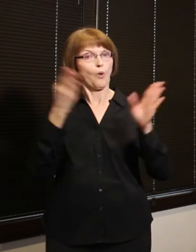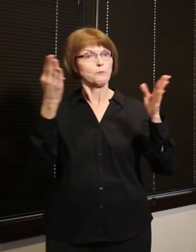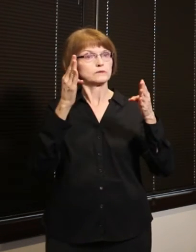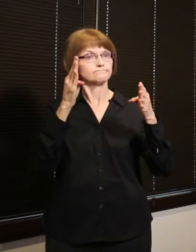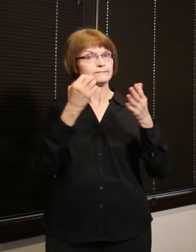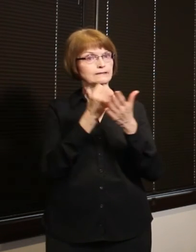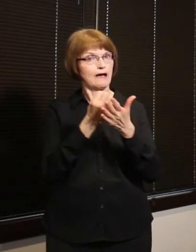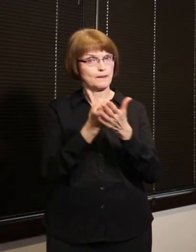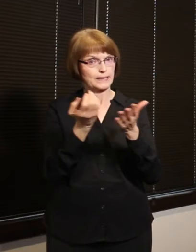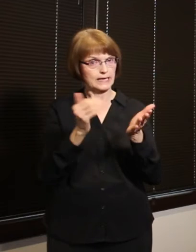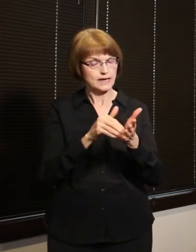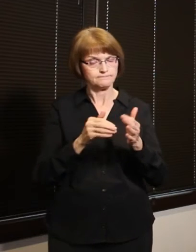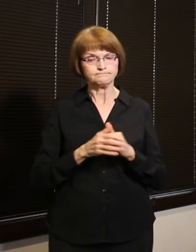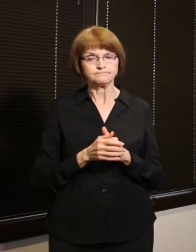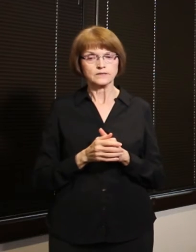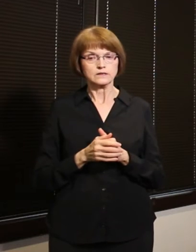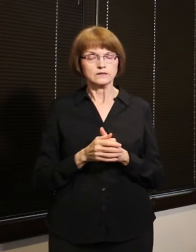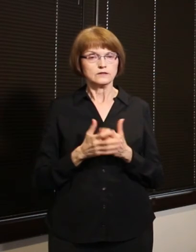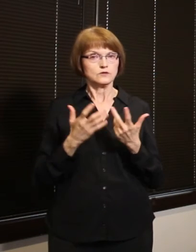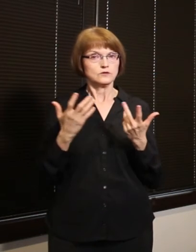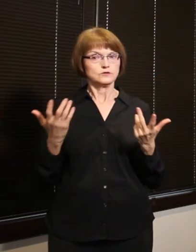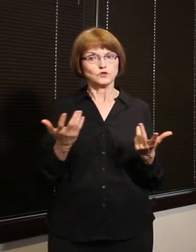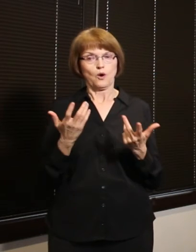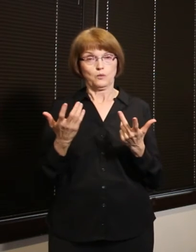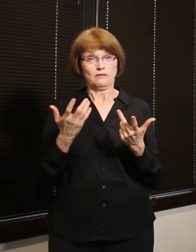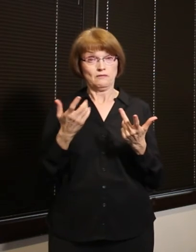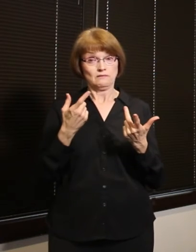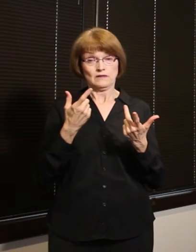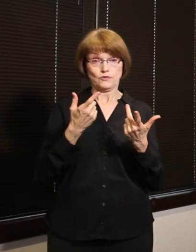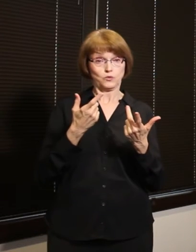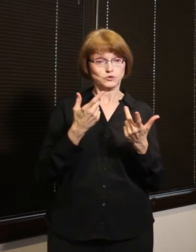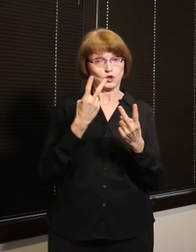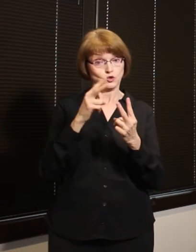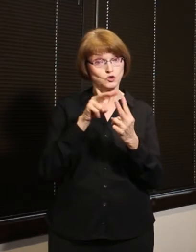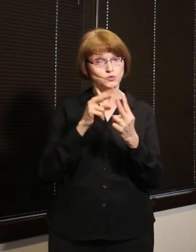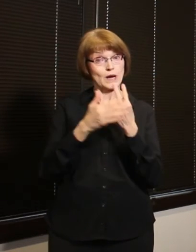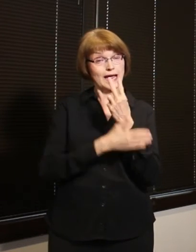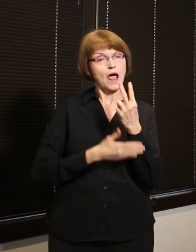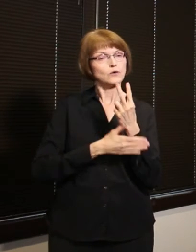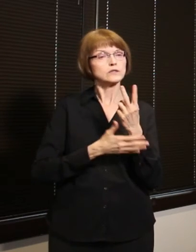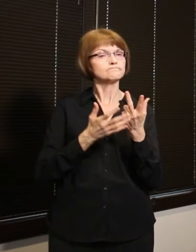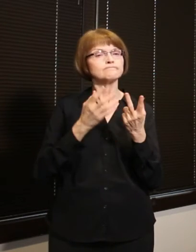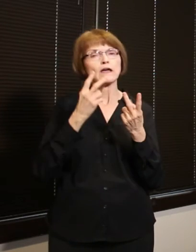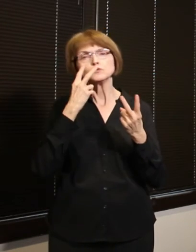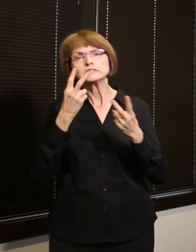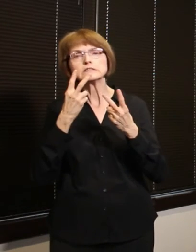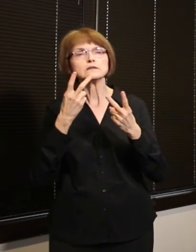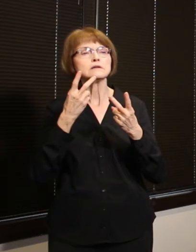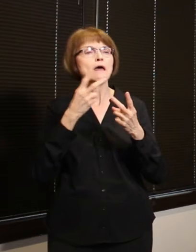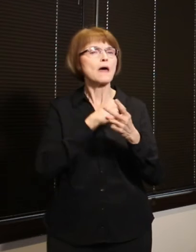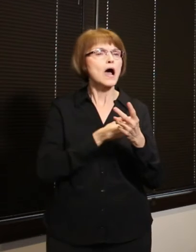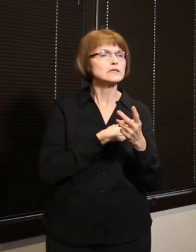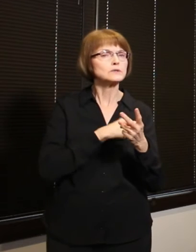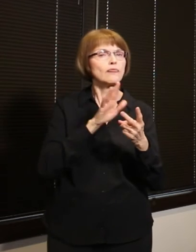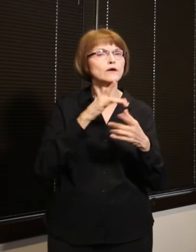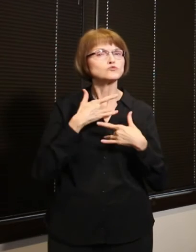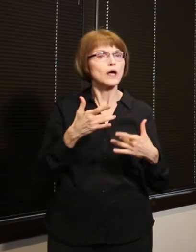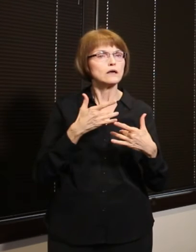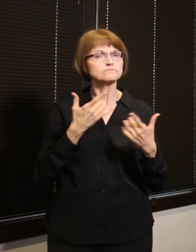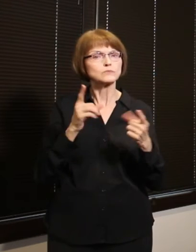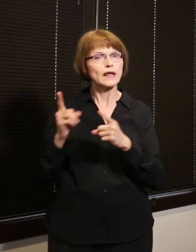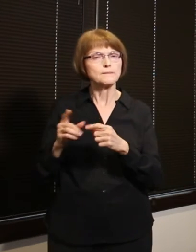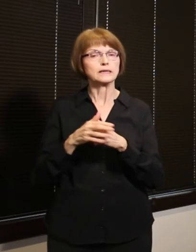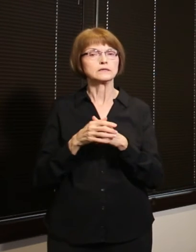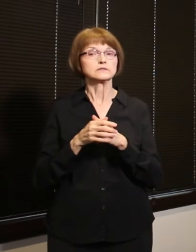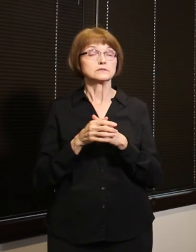have you seen in any hospital trends in those areas? Do you think those figures warrant an easing of